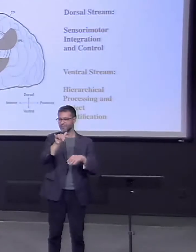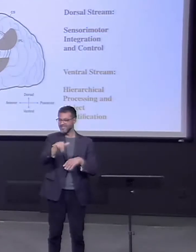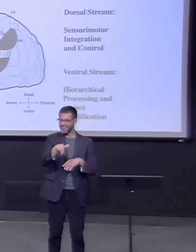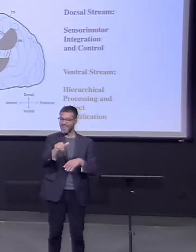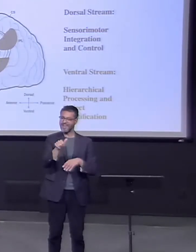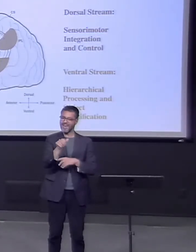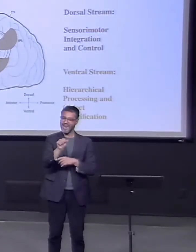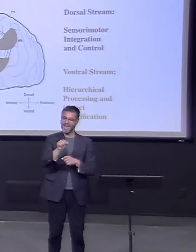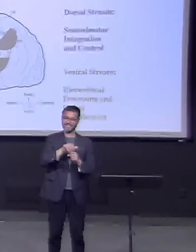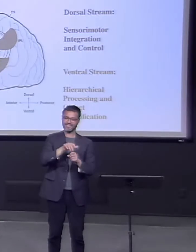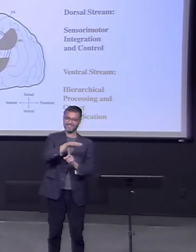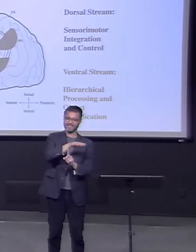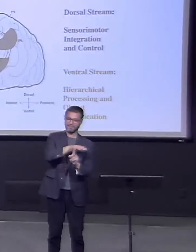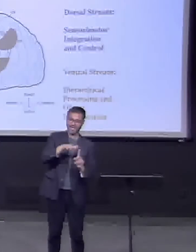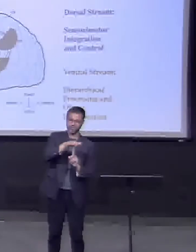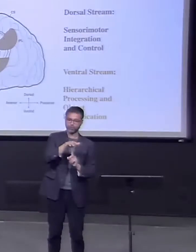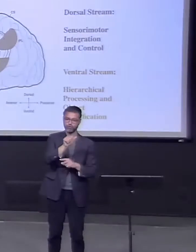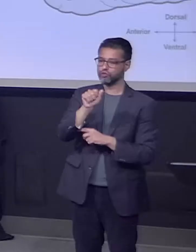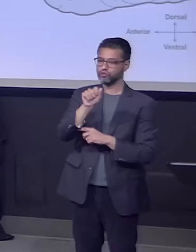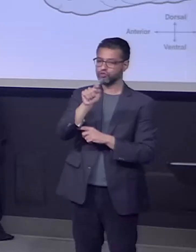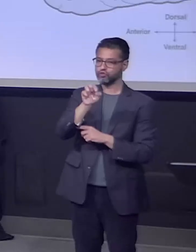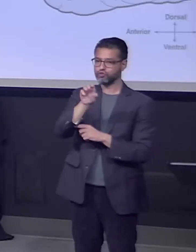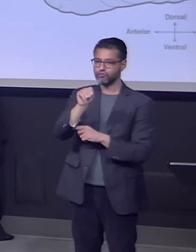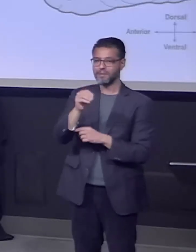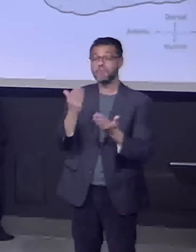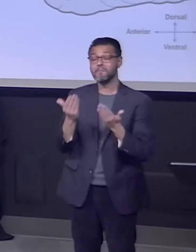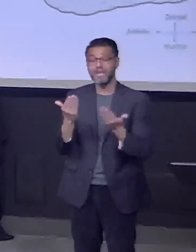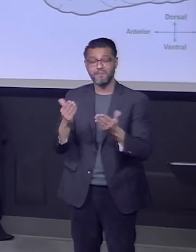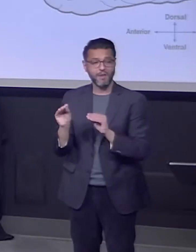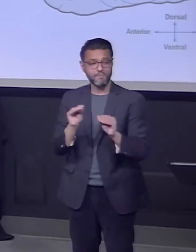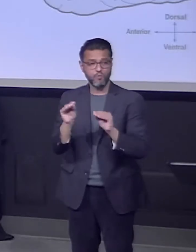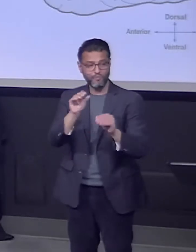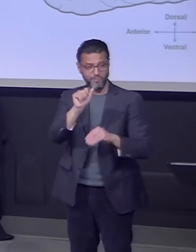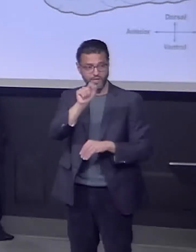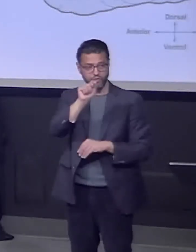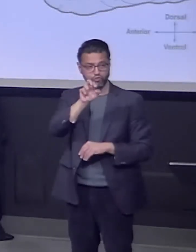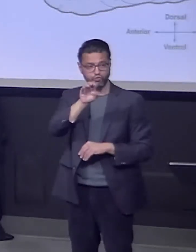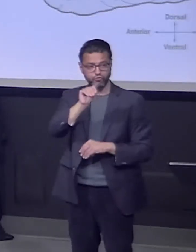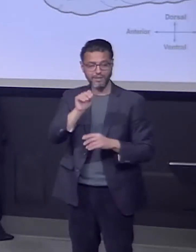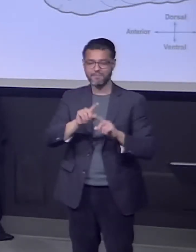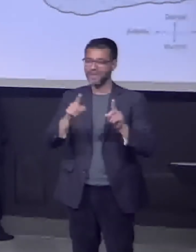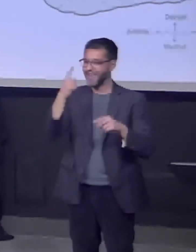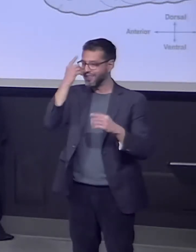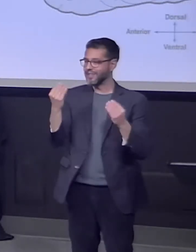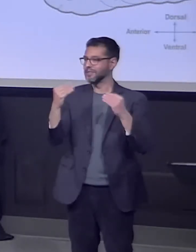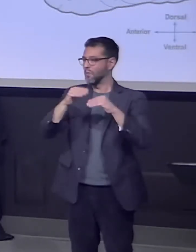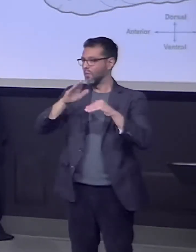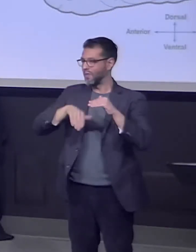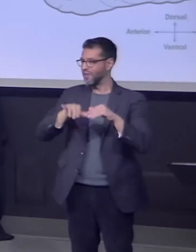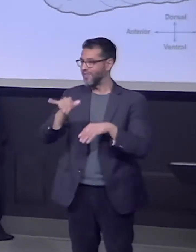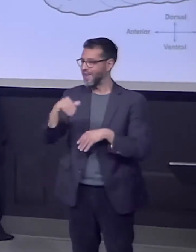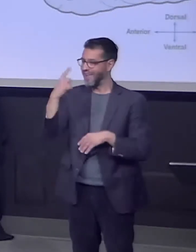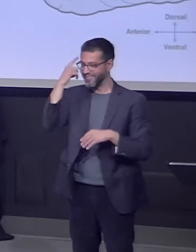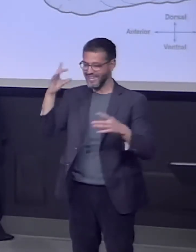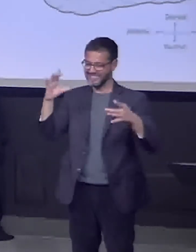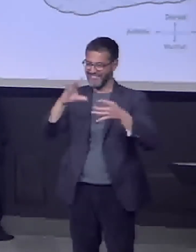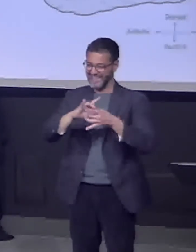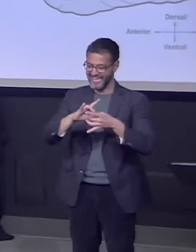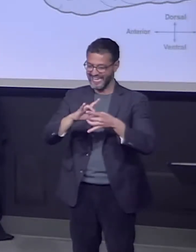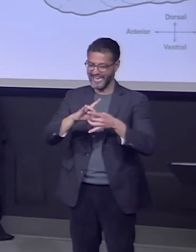spatial stream and maybe movement stream, but it's more than that. I think it is linking up the sensory information, in this case the